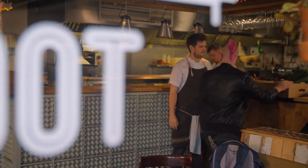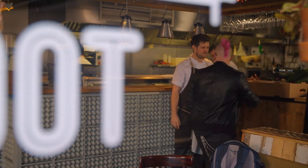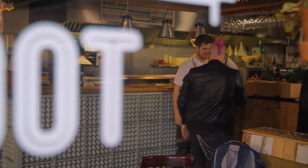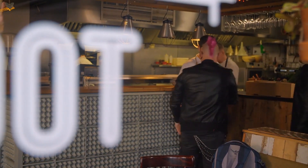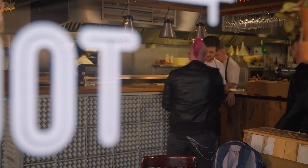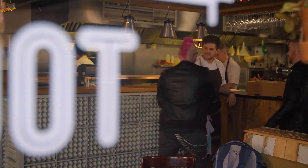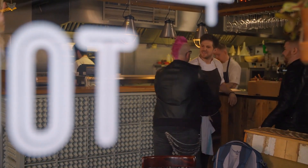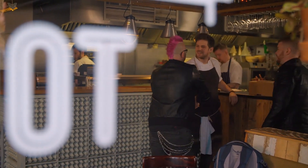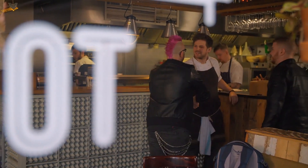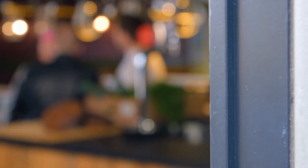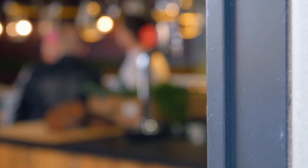Hiya.